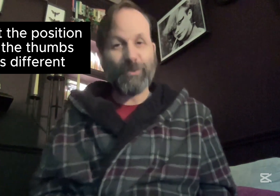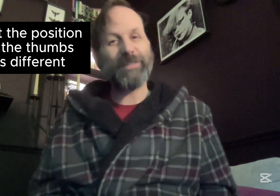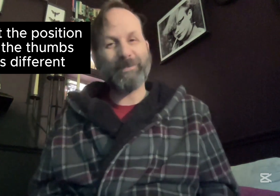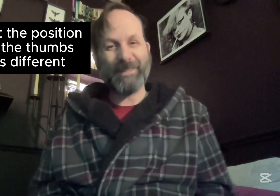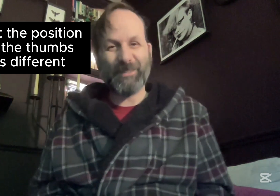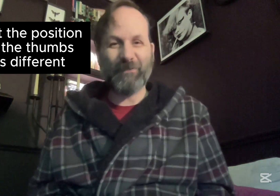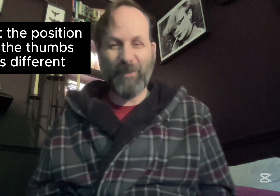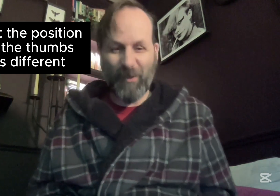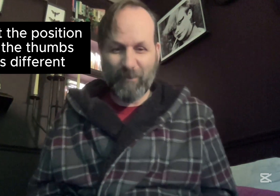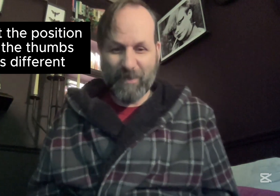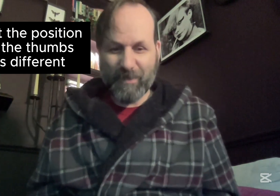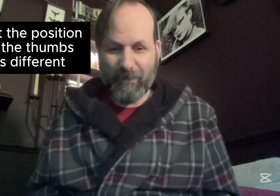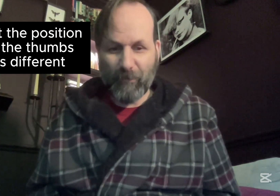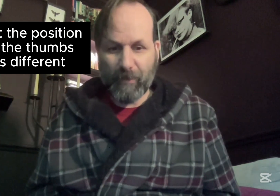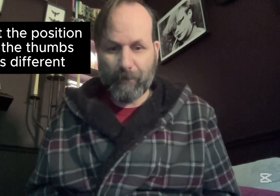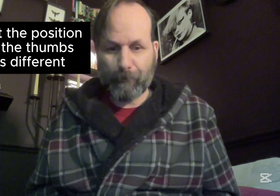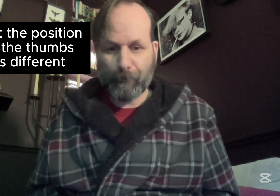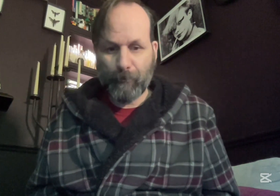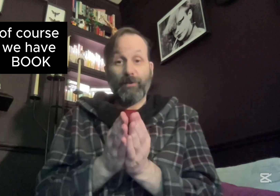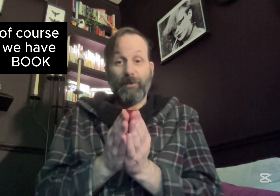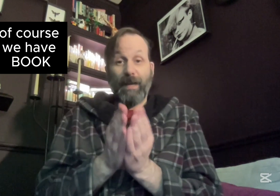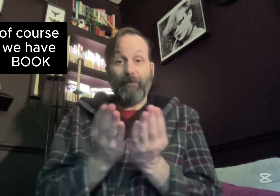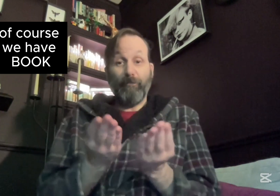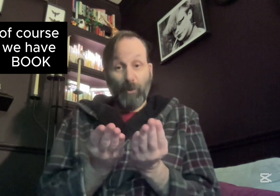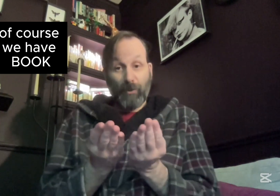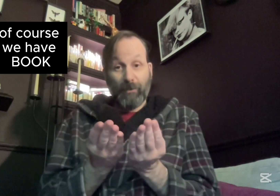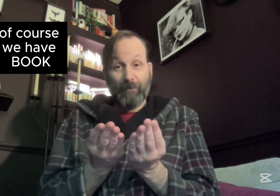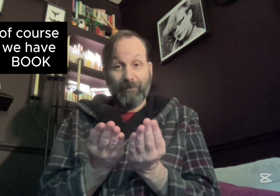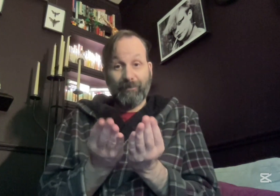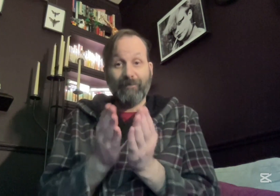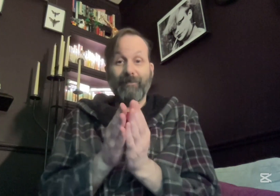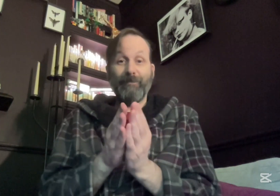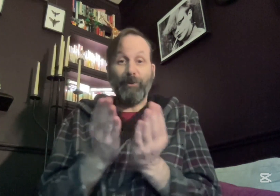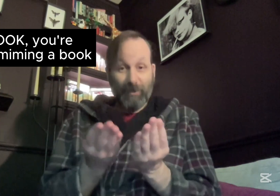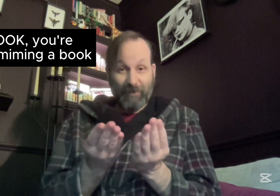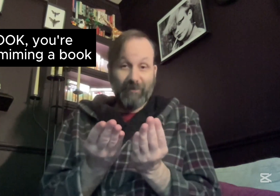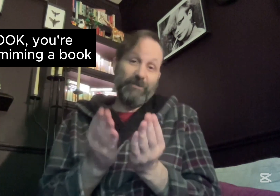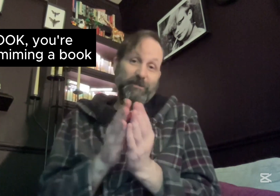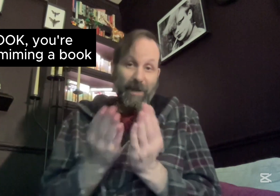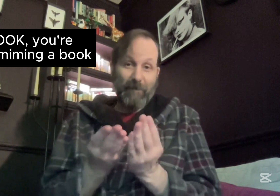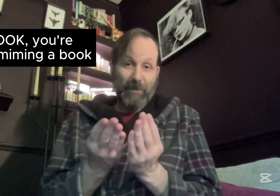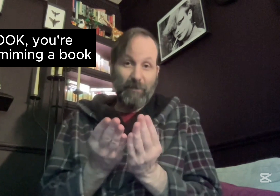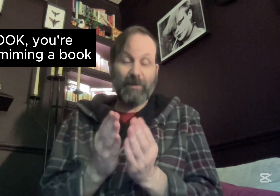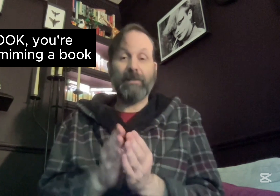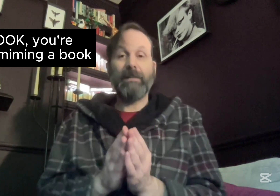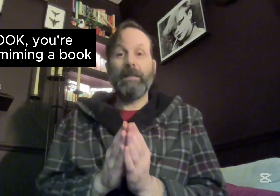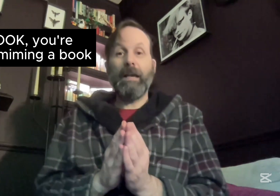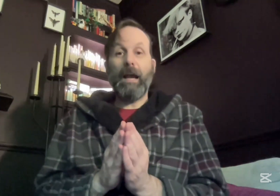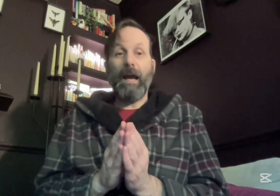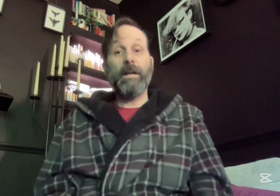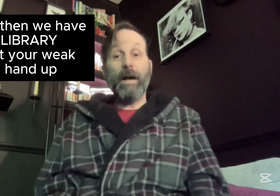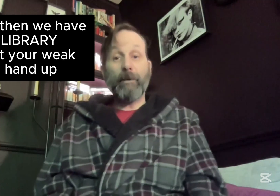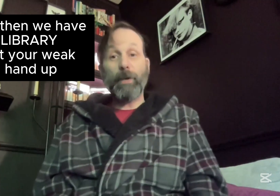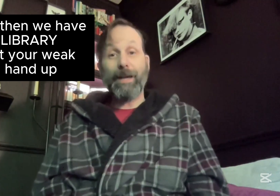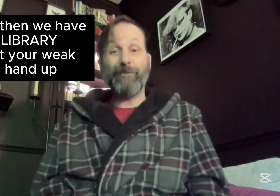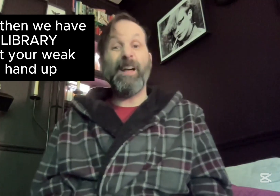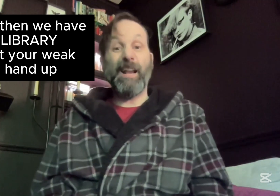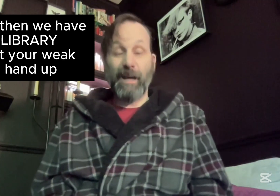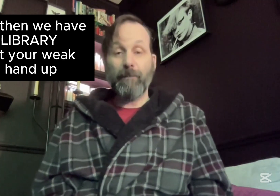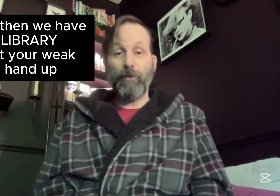just the position of the thumbs is different. Of course, we have book, you're just minding a book. And then we have